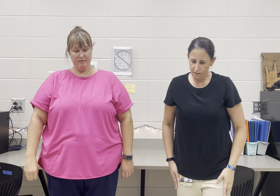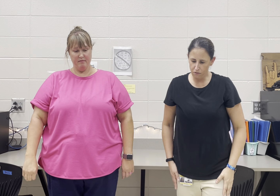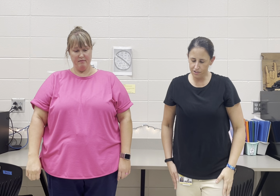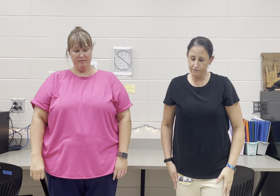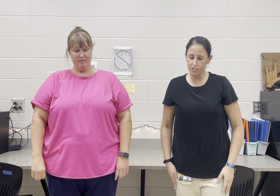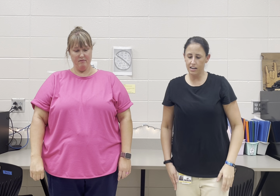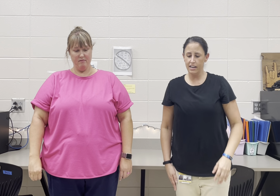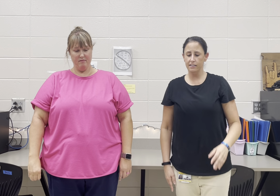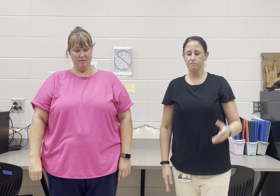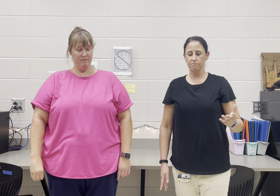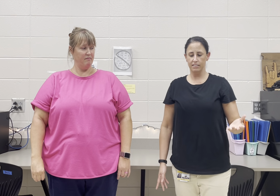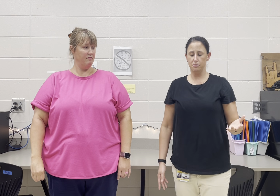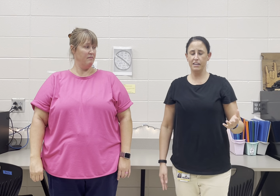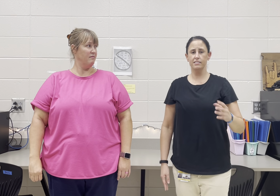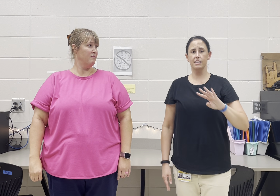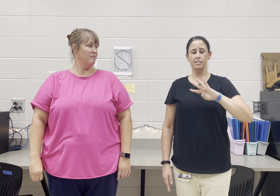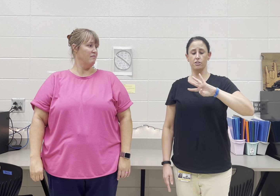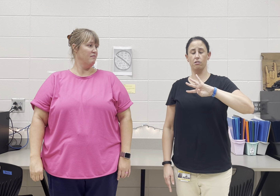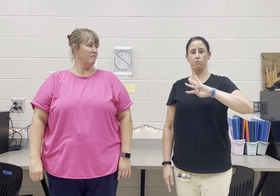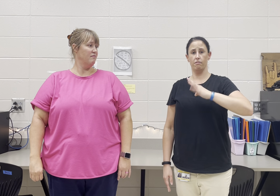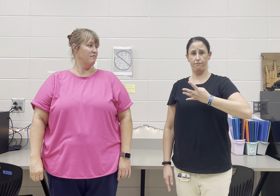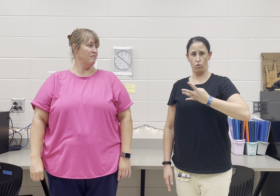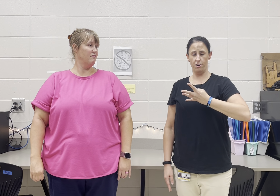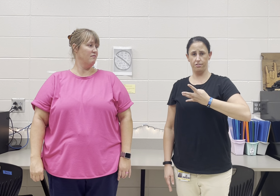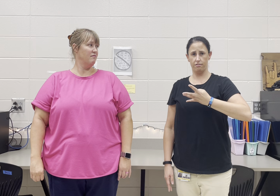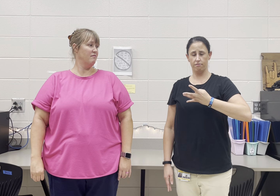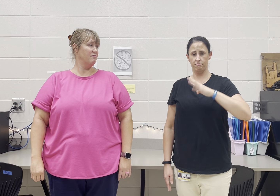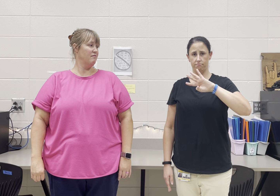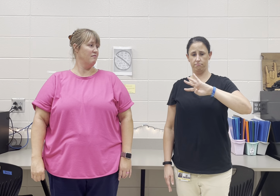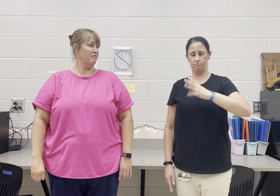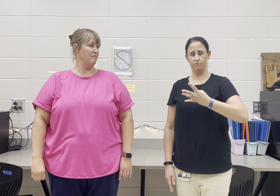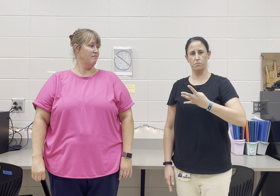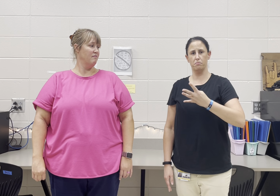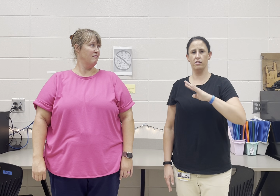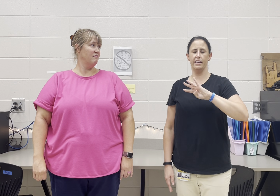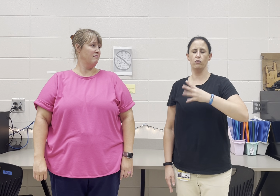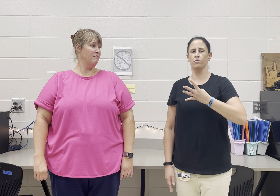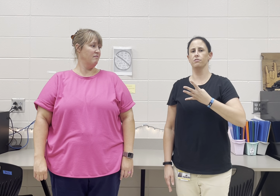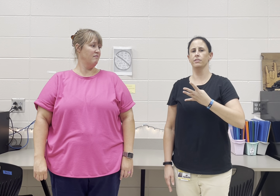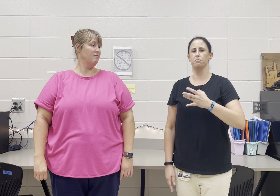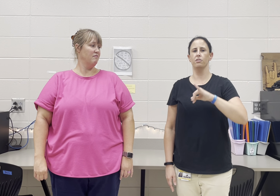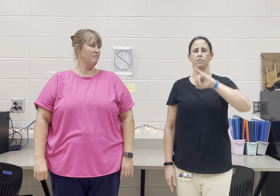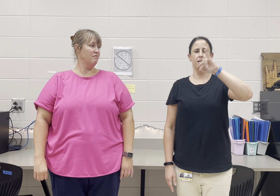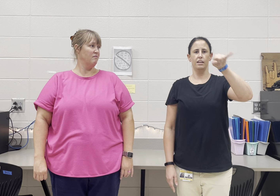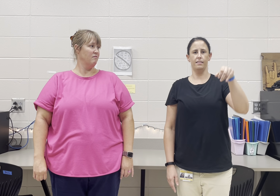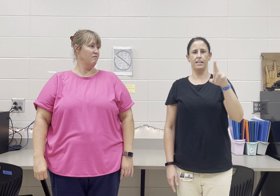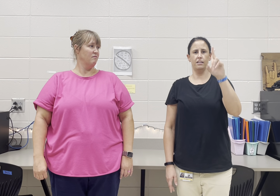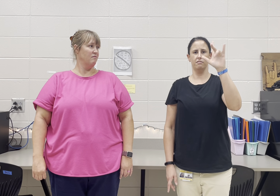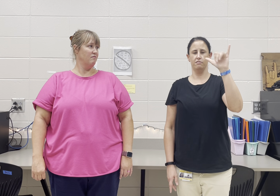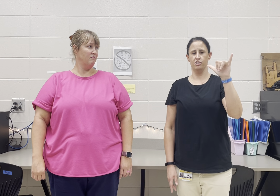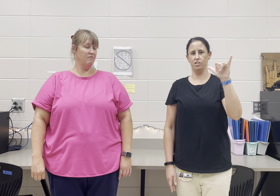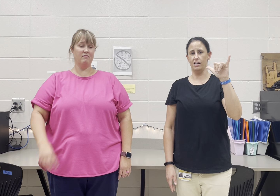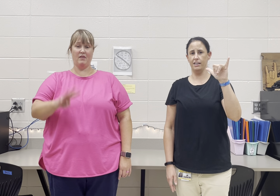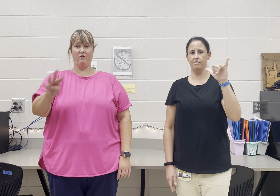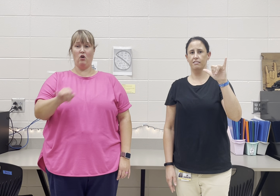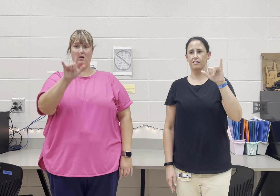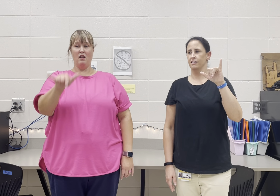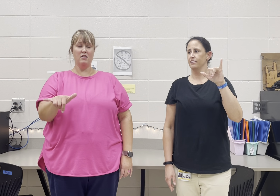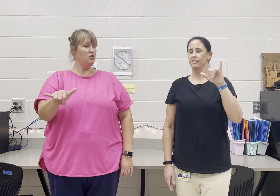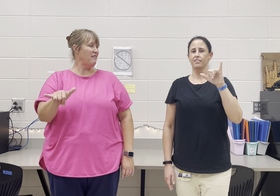4th of July, Independence Day, so 4th. Remember an ordinal number, and then July. Do you have to have all